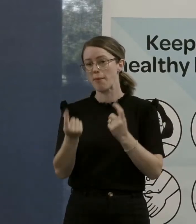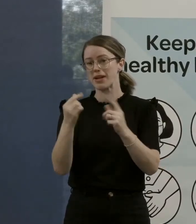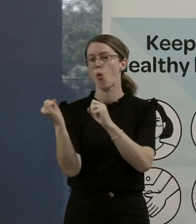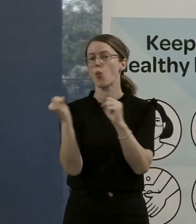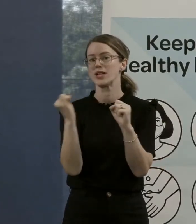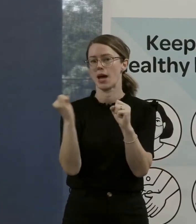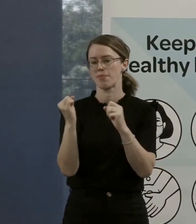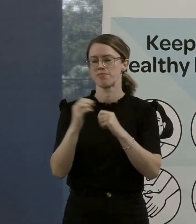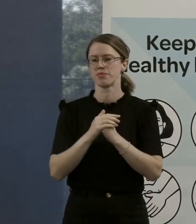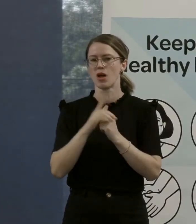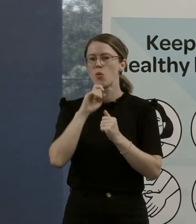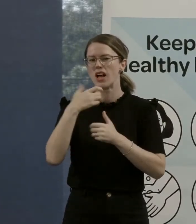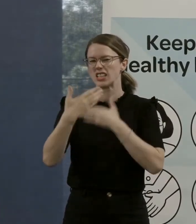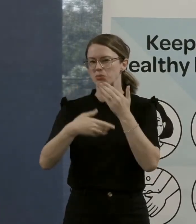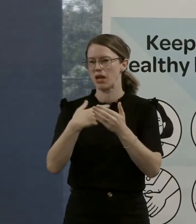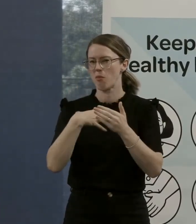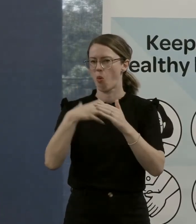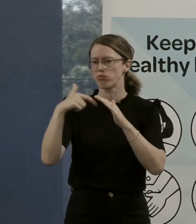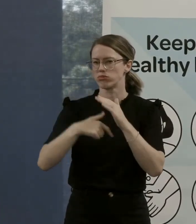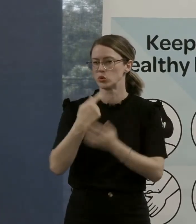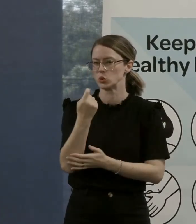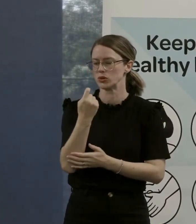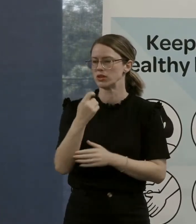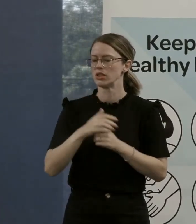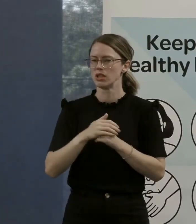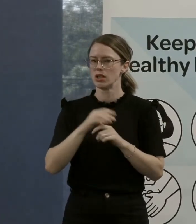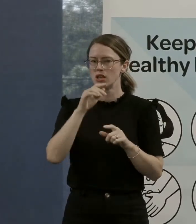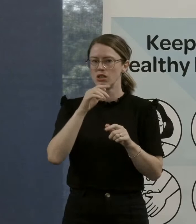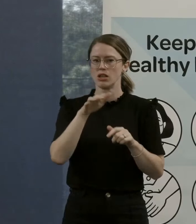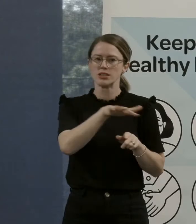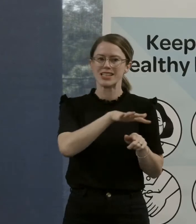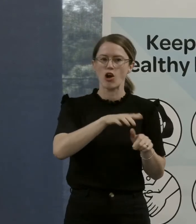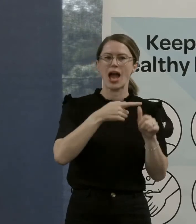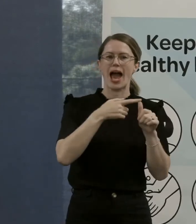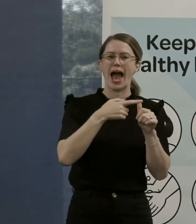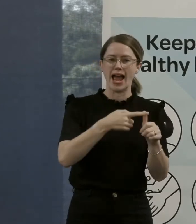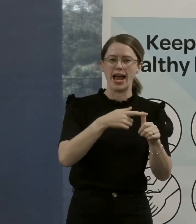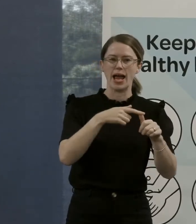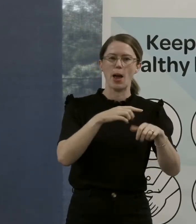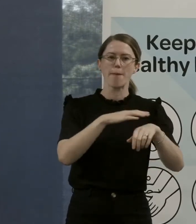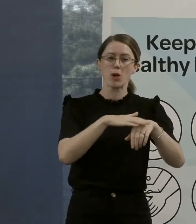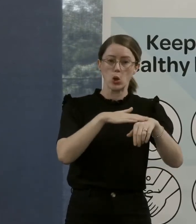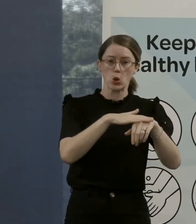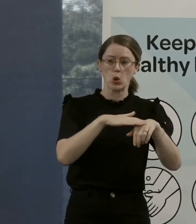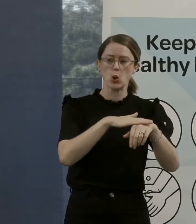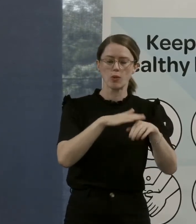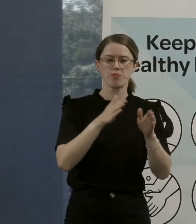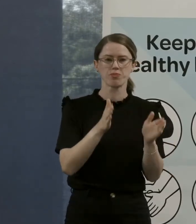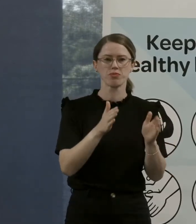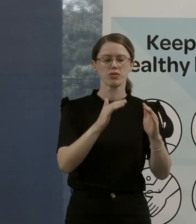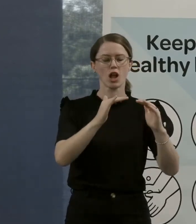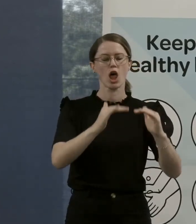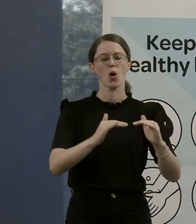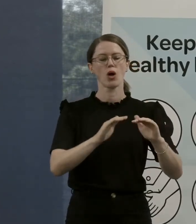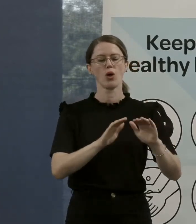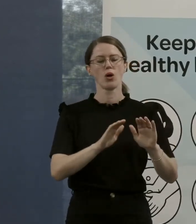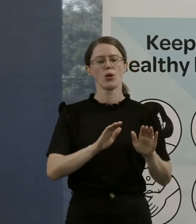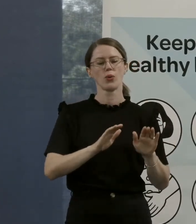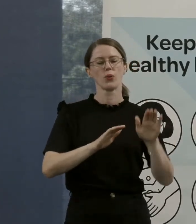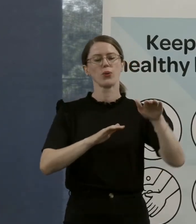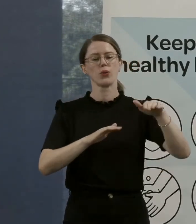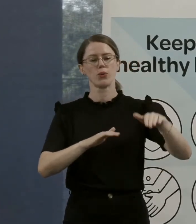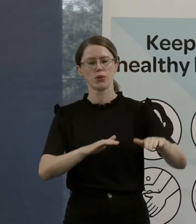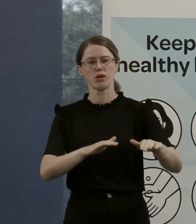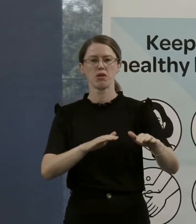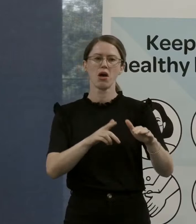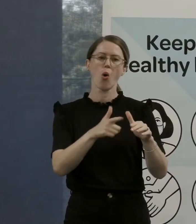winter. And I'll come on to those a little bit more. But the scenario A, the blue line, is a lower peak, perhaps delayed till